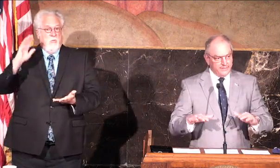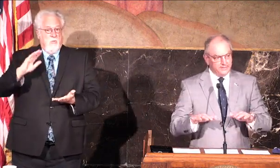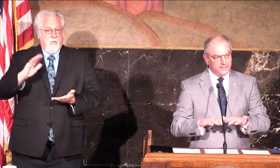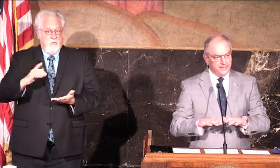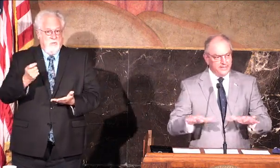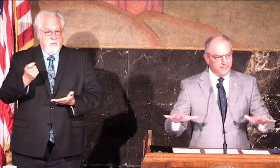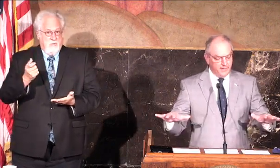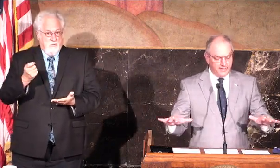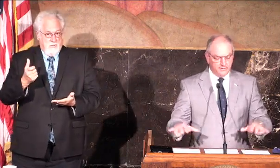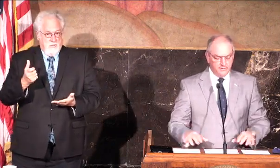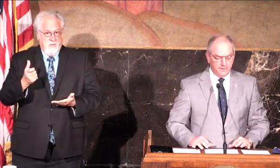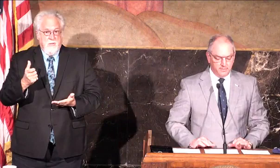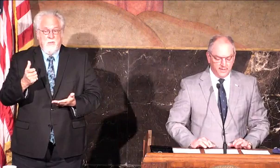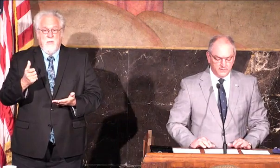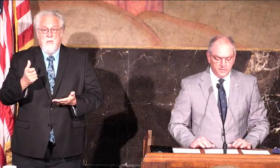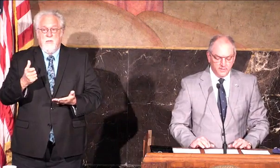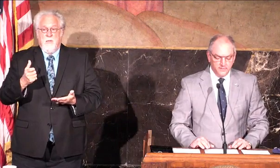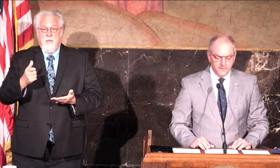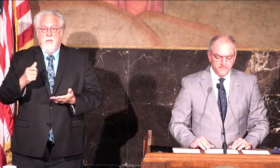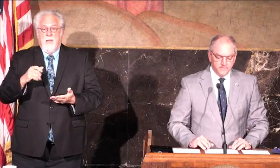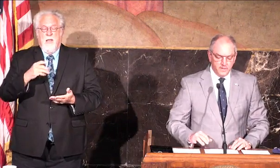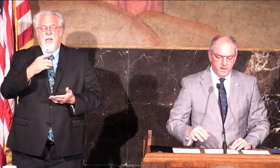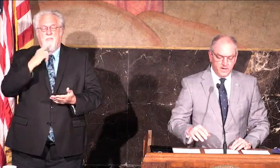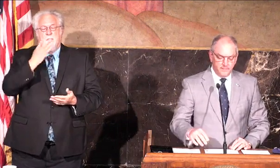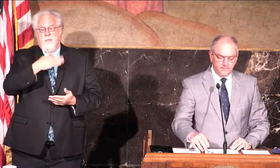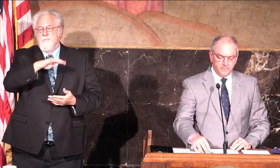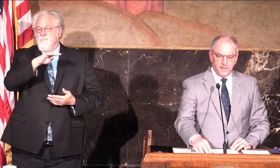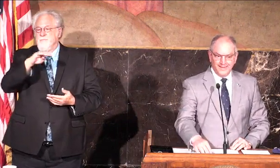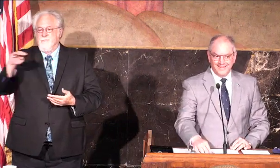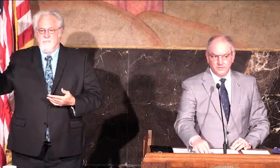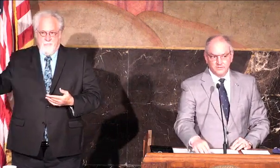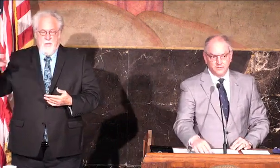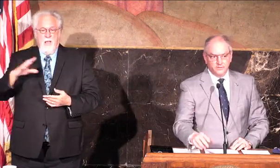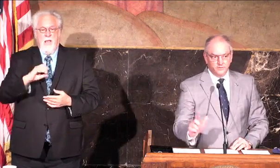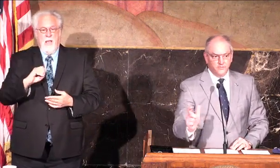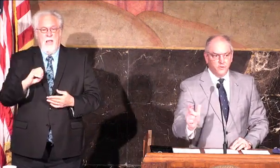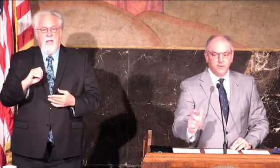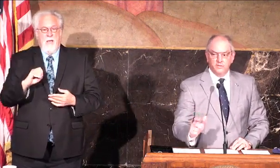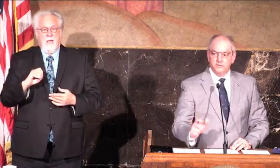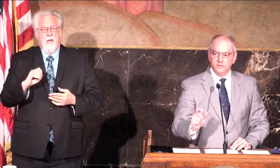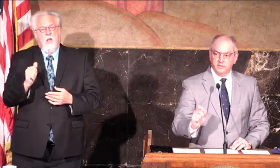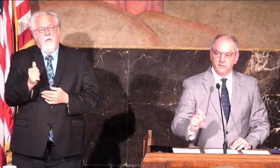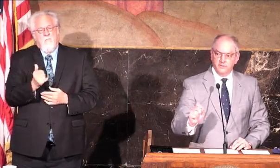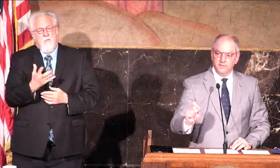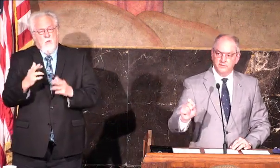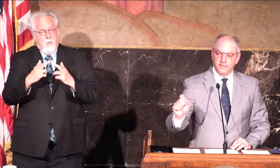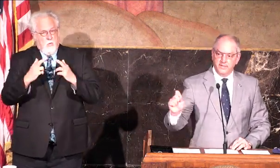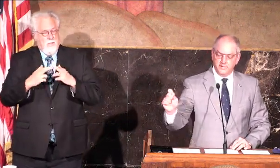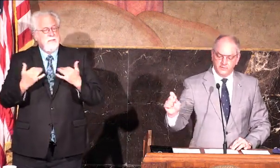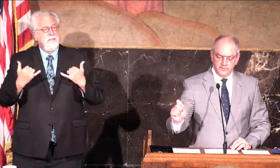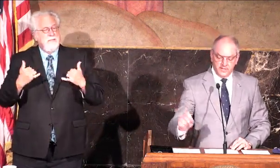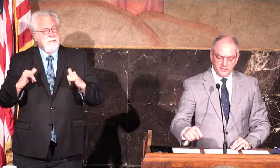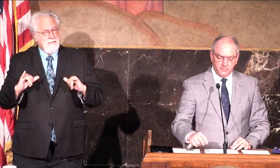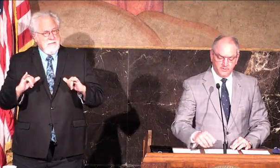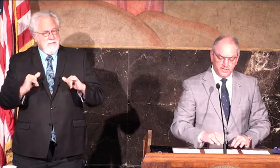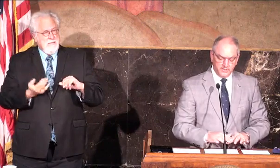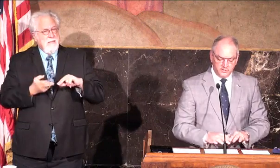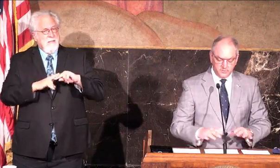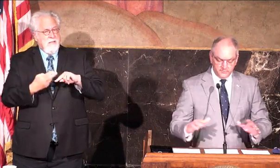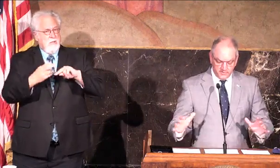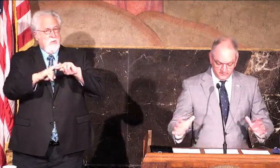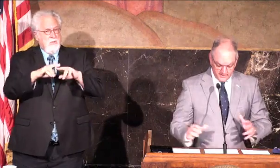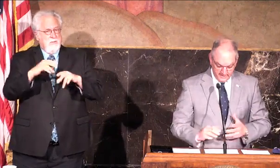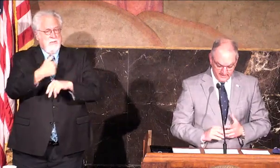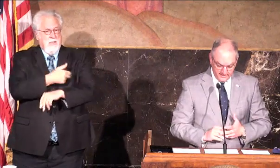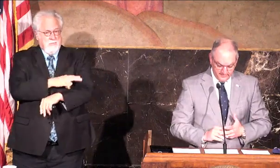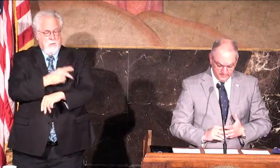slightly, basically in plateau. And there's the few regions that are still seeing increased hospitalizations,